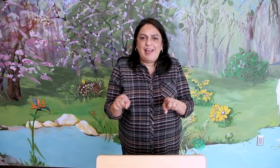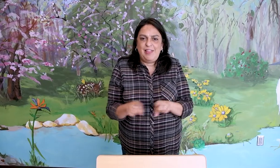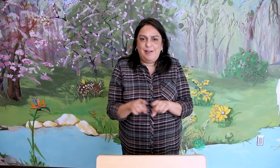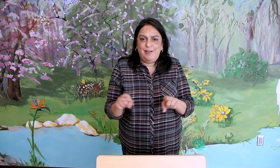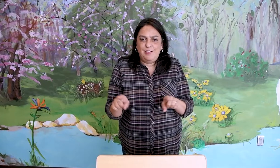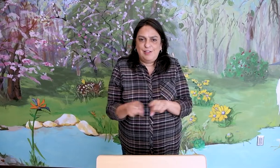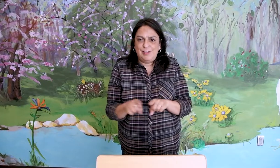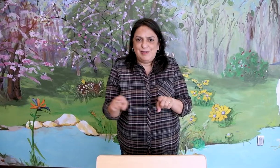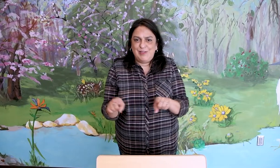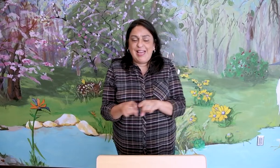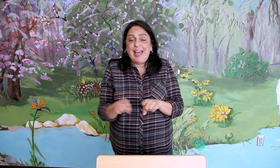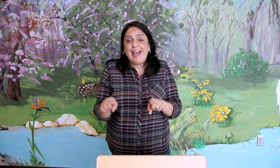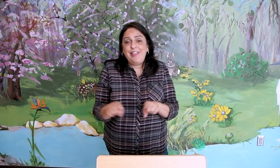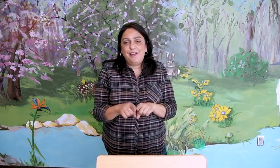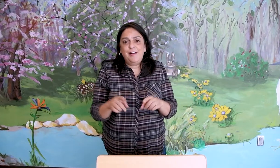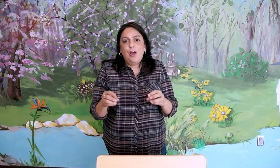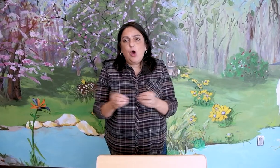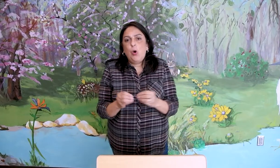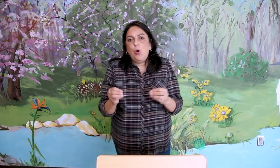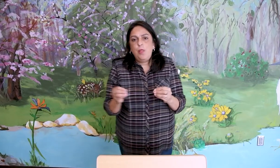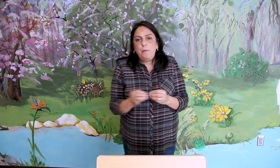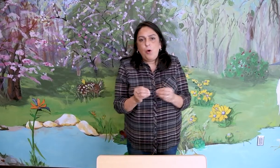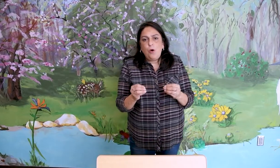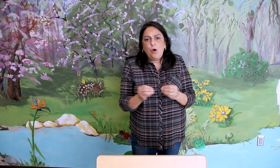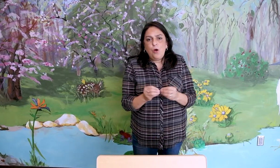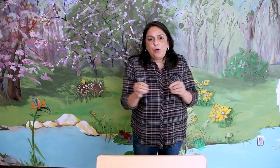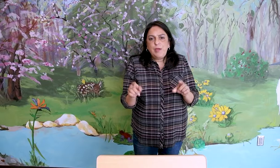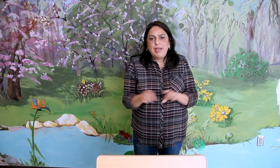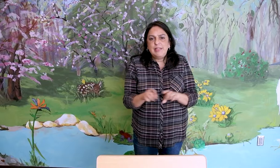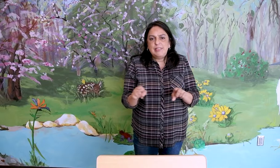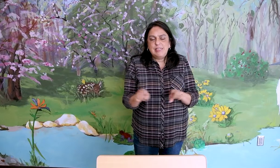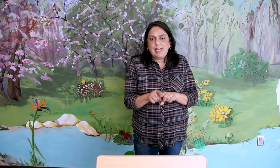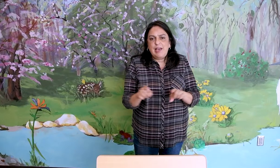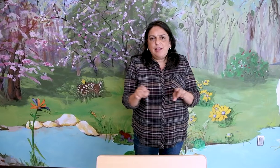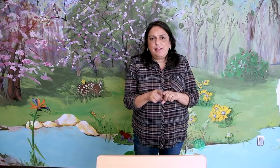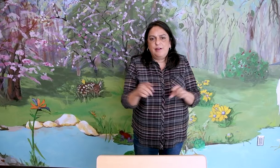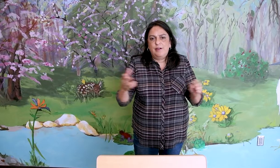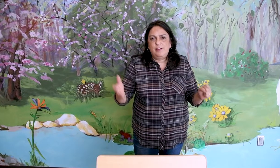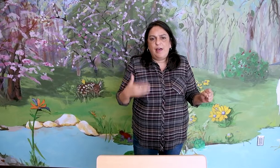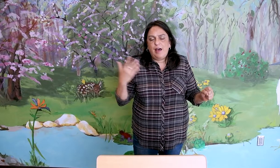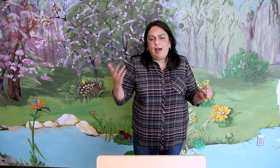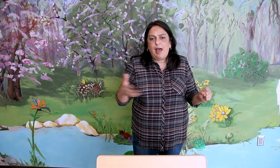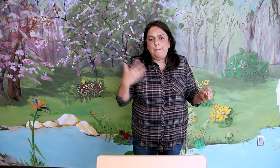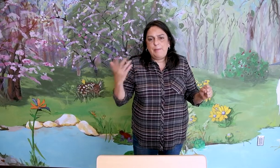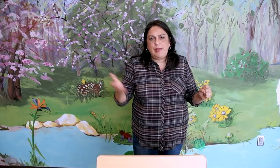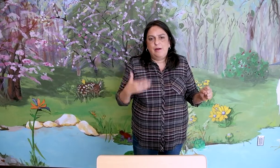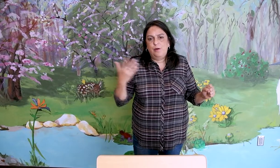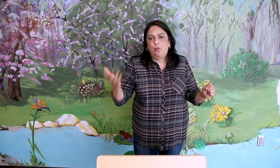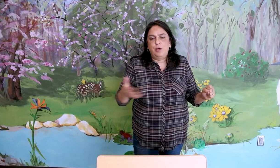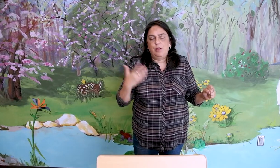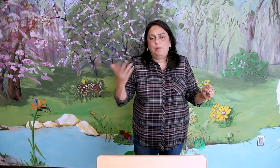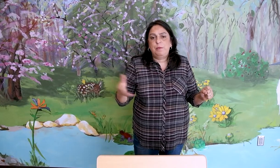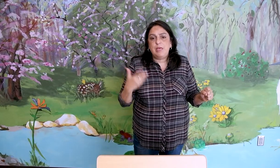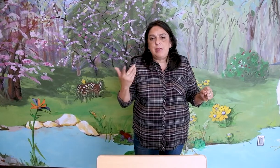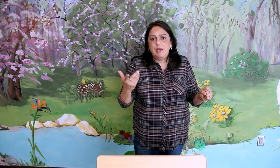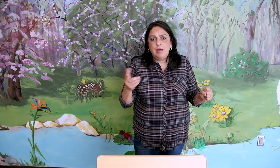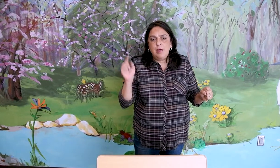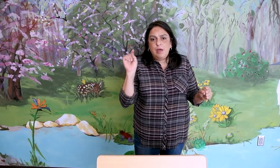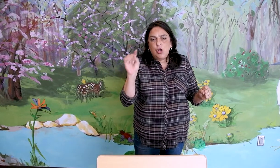together, together. Oh, the more we get together, the happier we'll be.